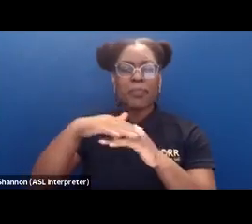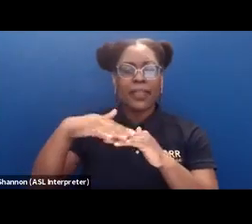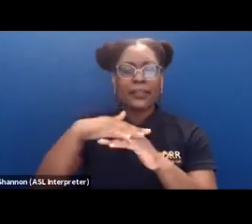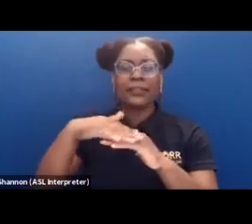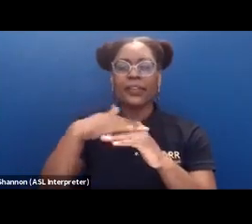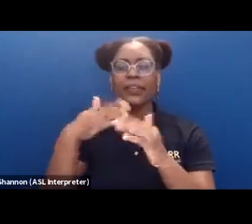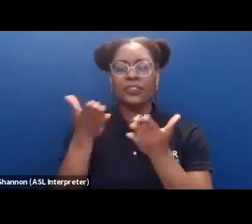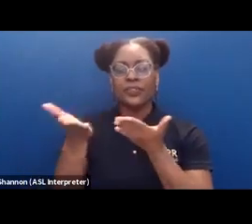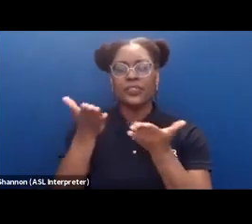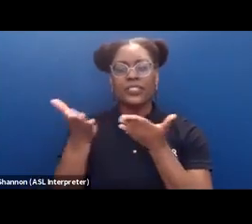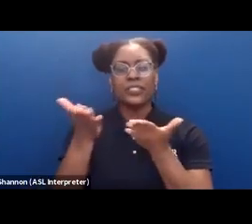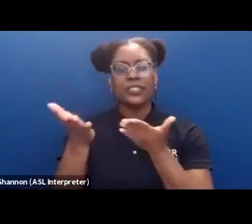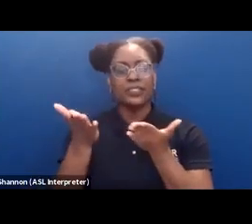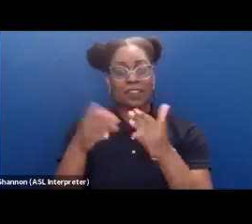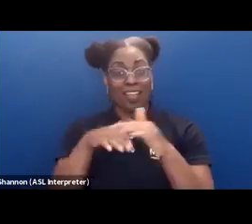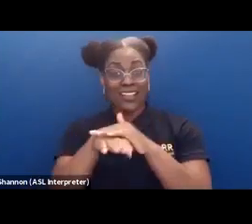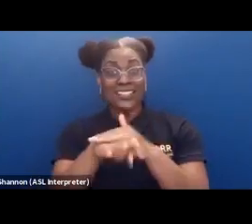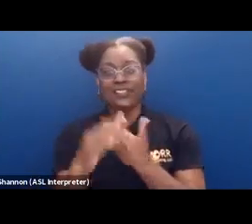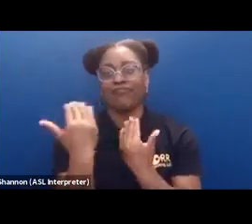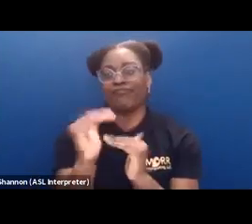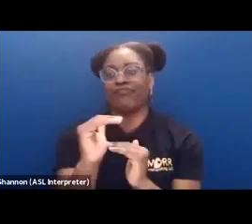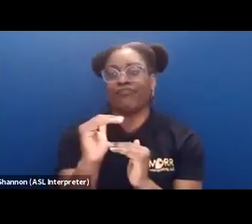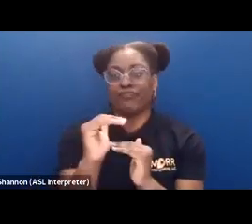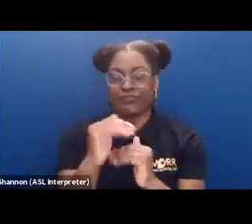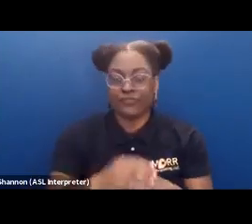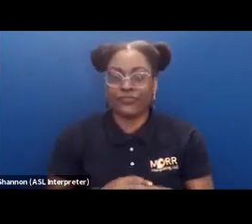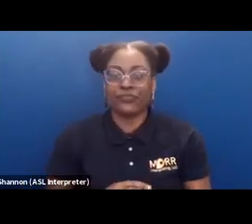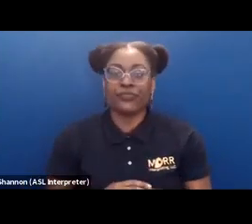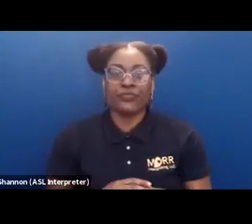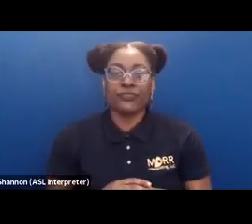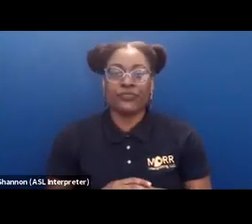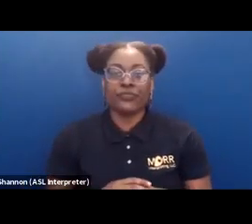that some of these